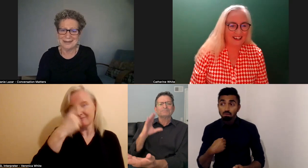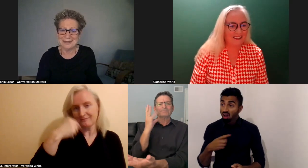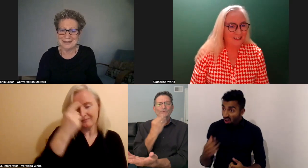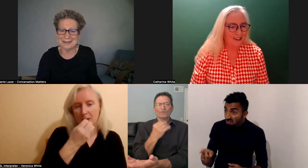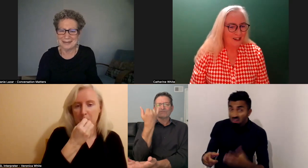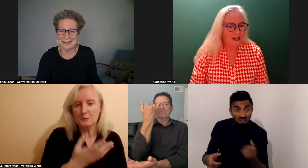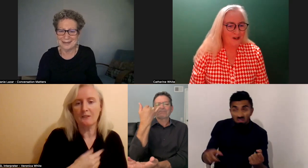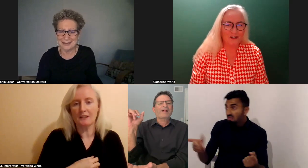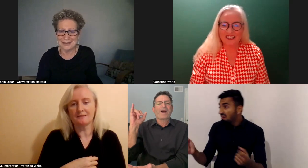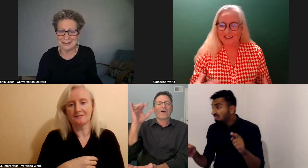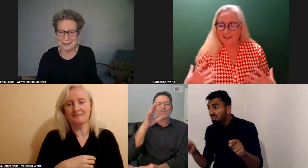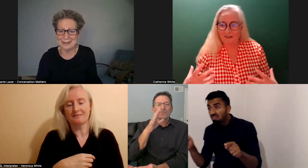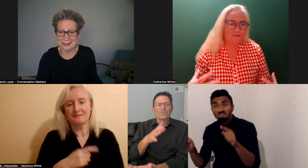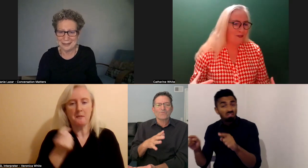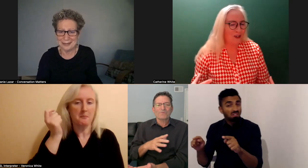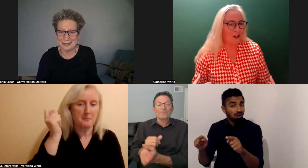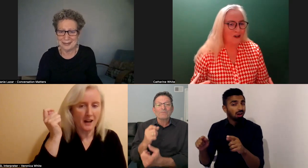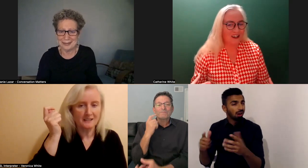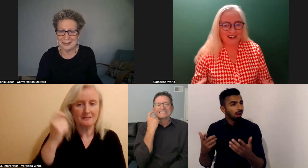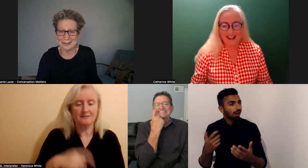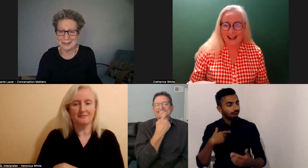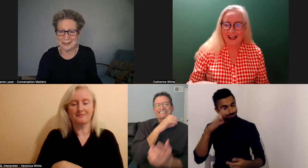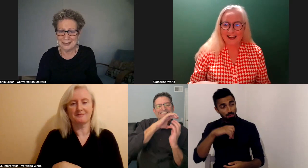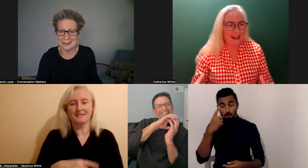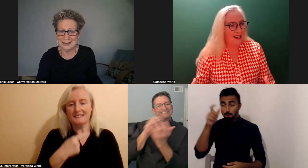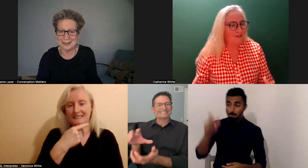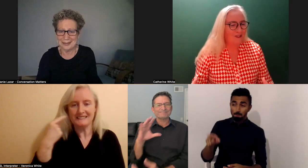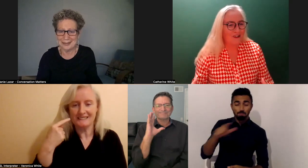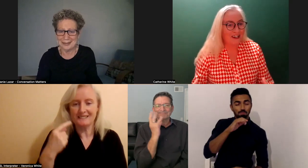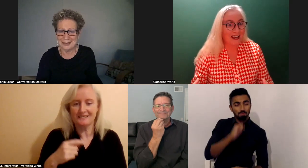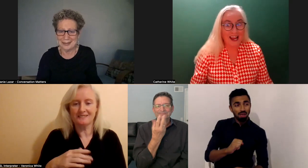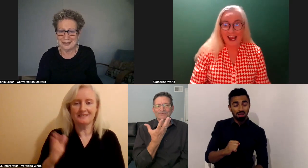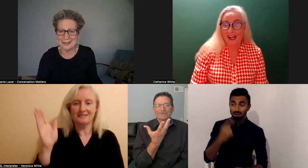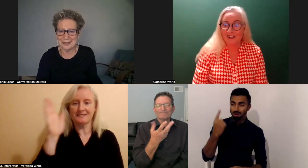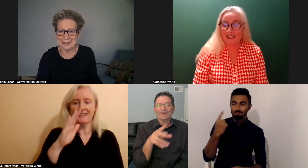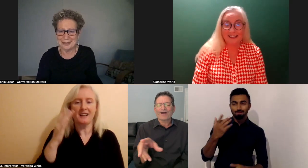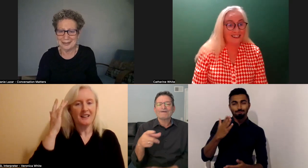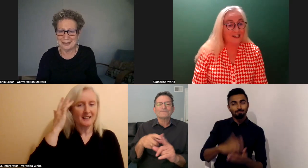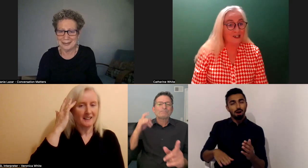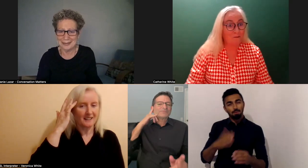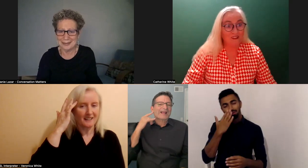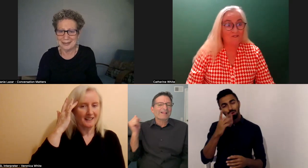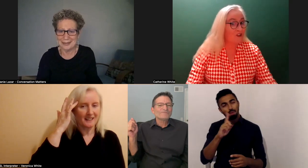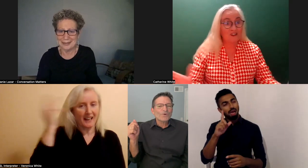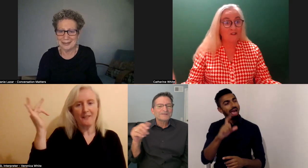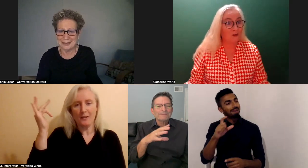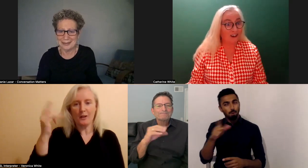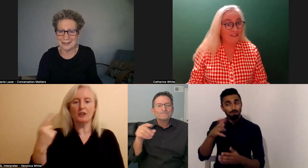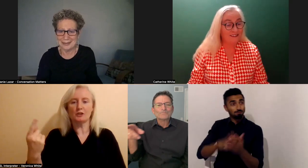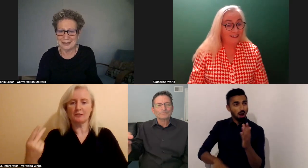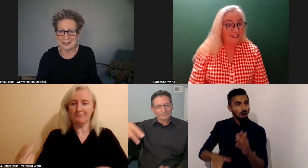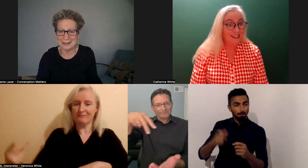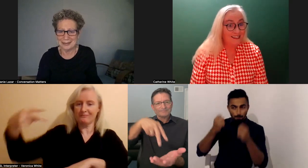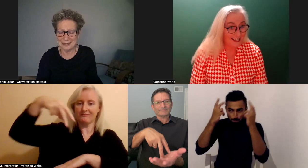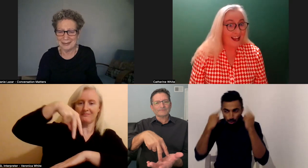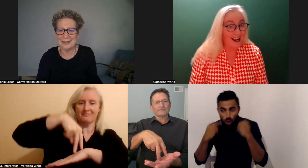gorgeous teeth, you know, the softboard look, California, and she's standing up in front of the